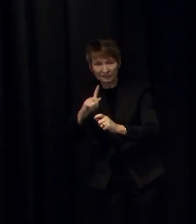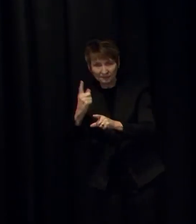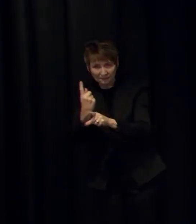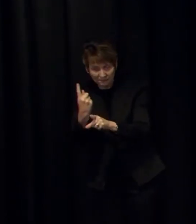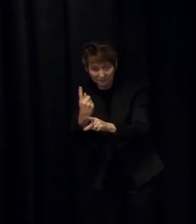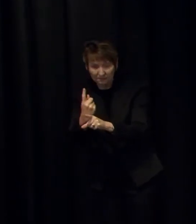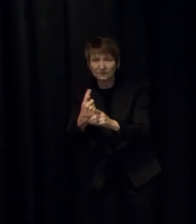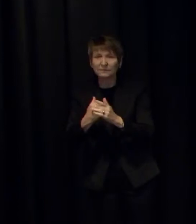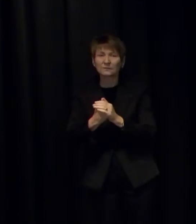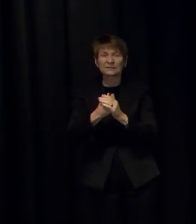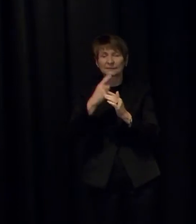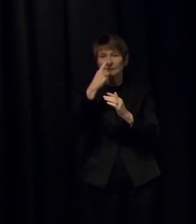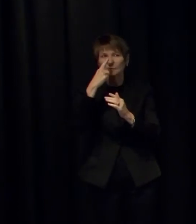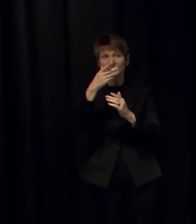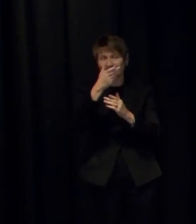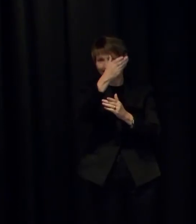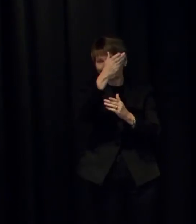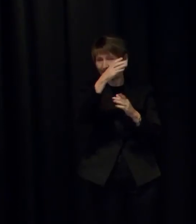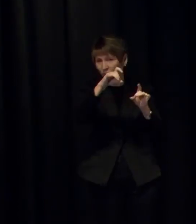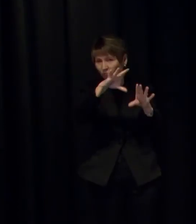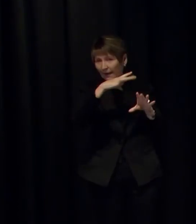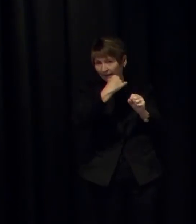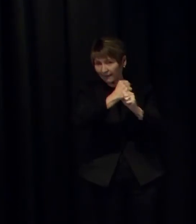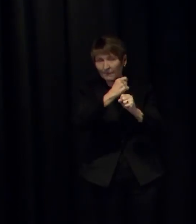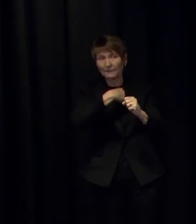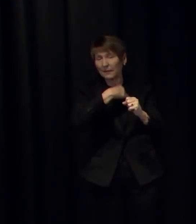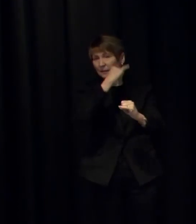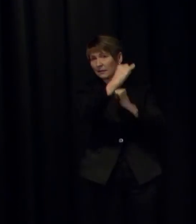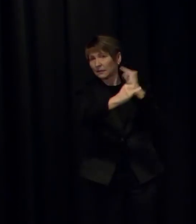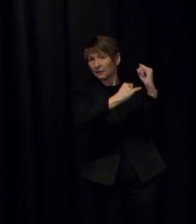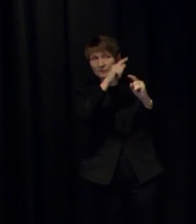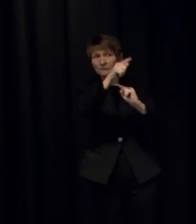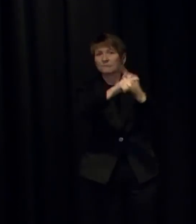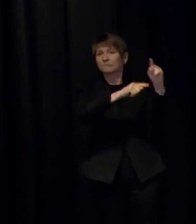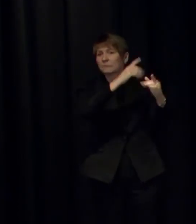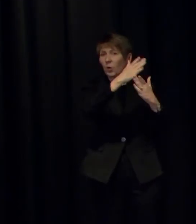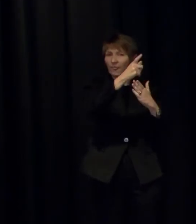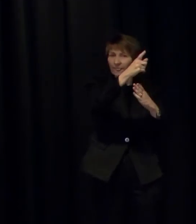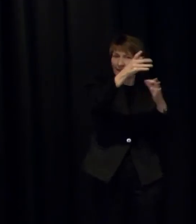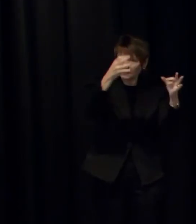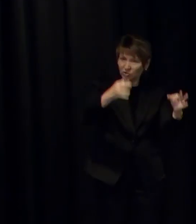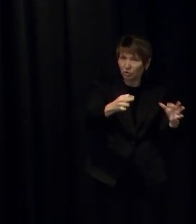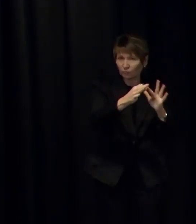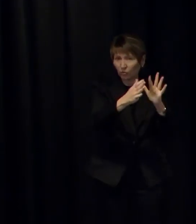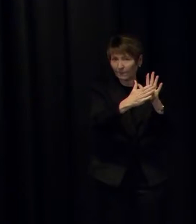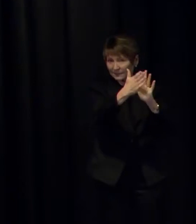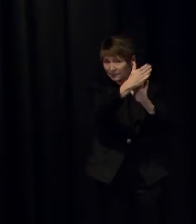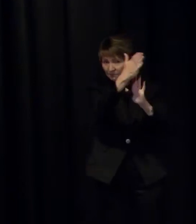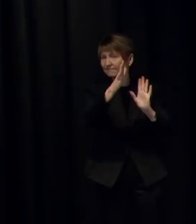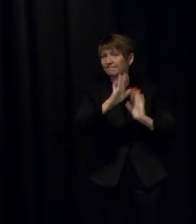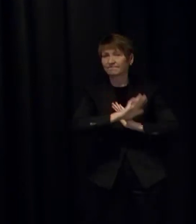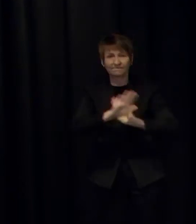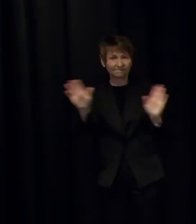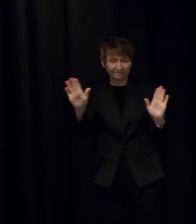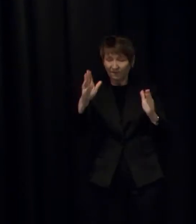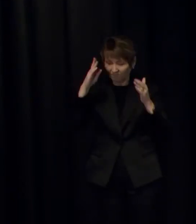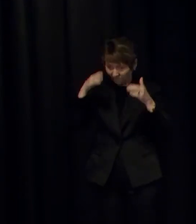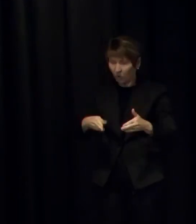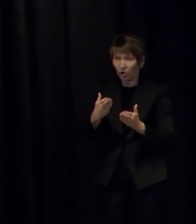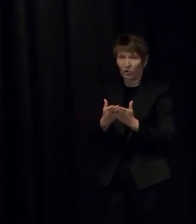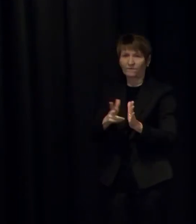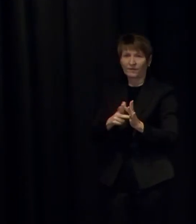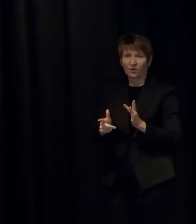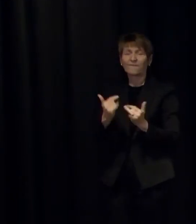my good friends in the federal government. Today's a very positive day. Today's a positive day, and it's not about them, it's about what Victorians have done. But I would just say